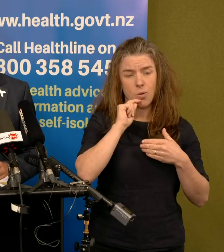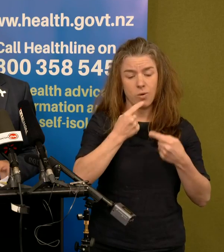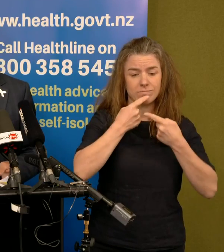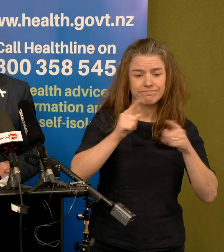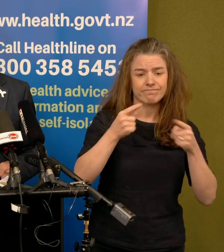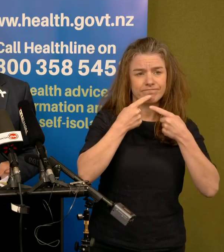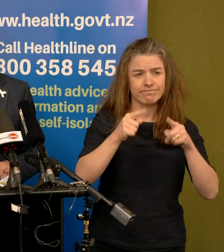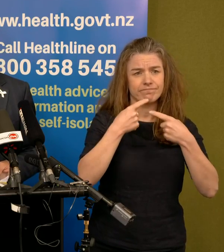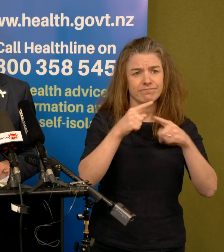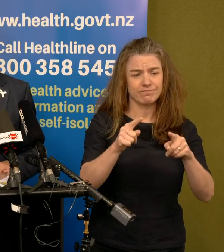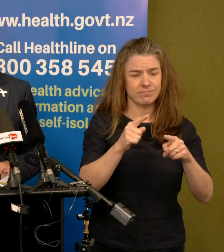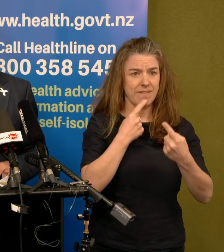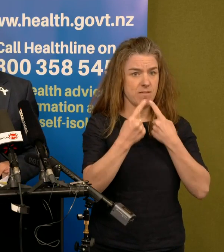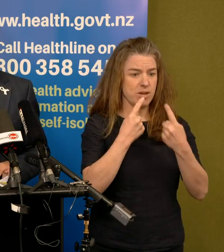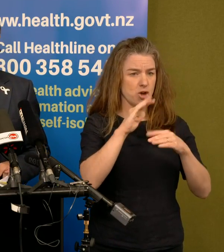these stand-ups.